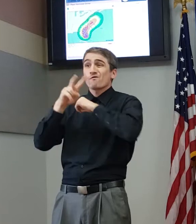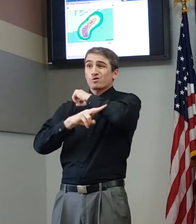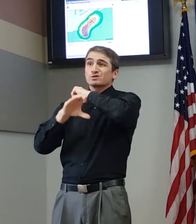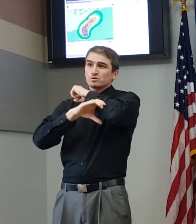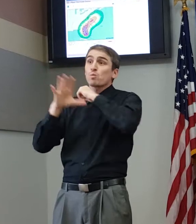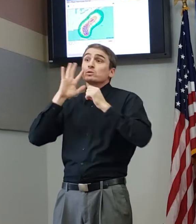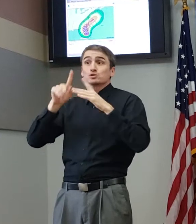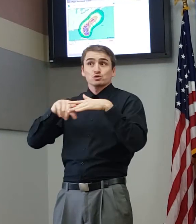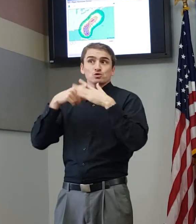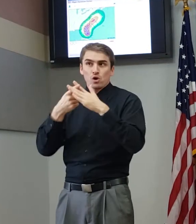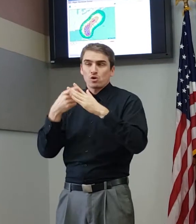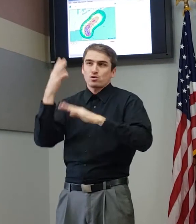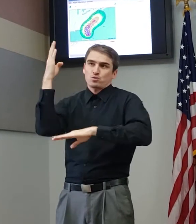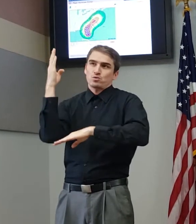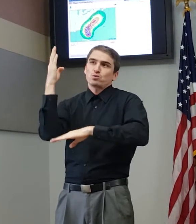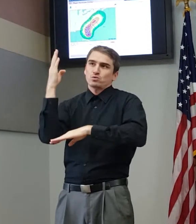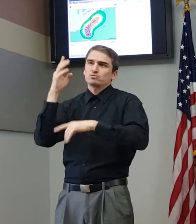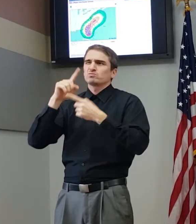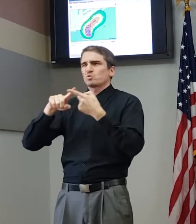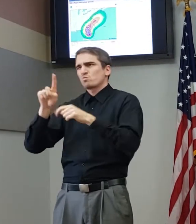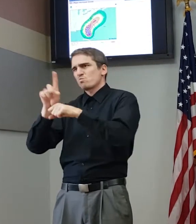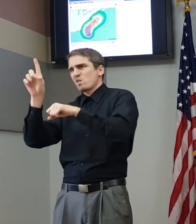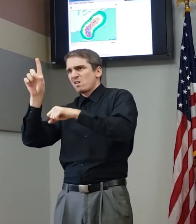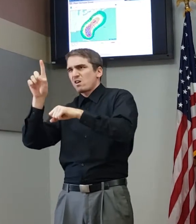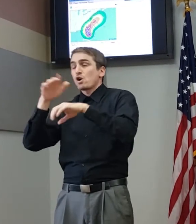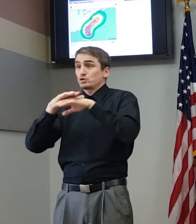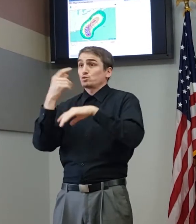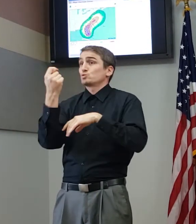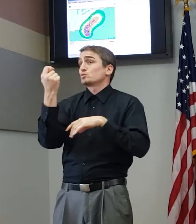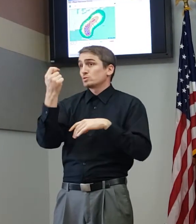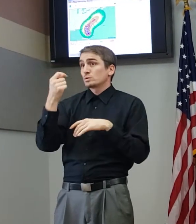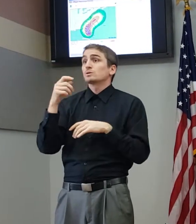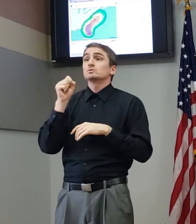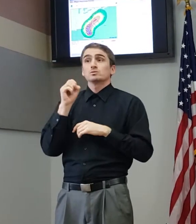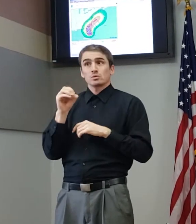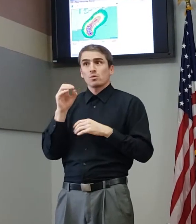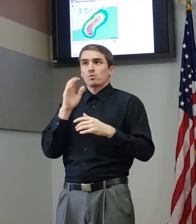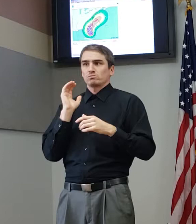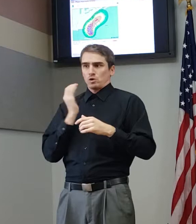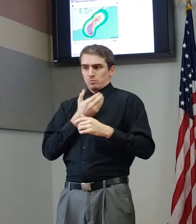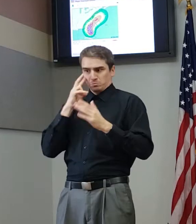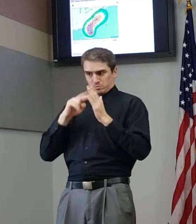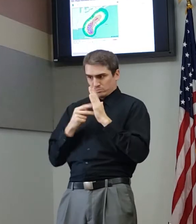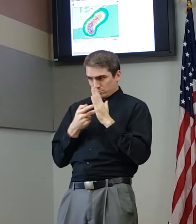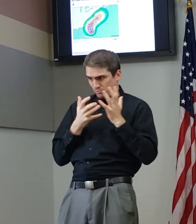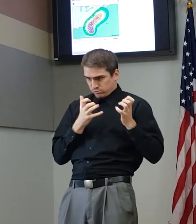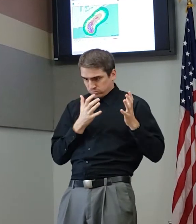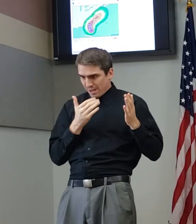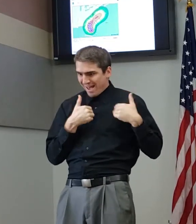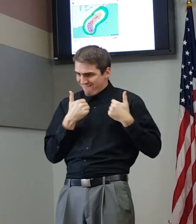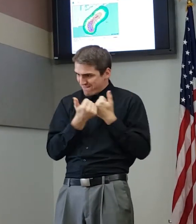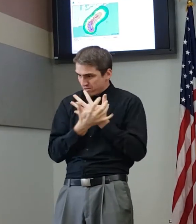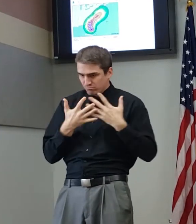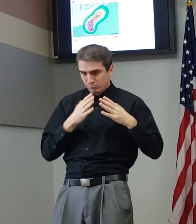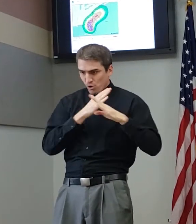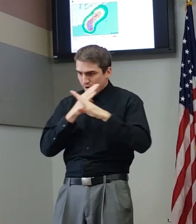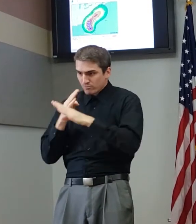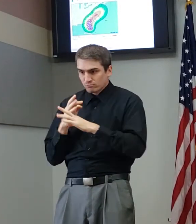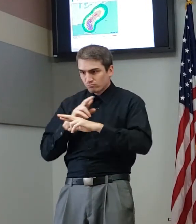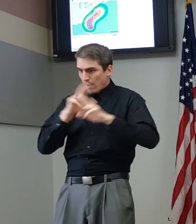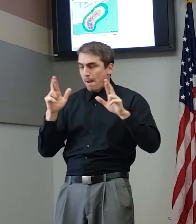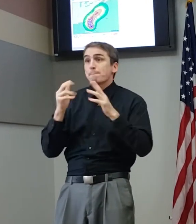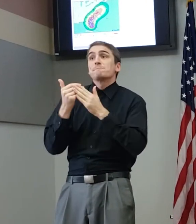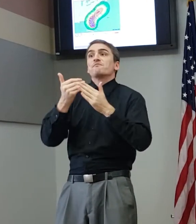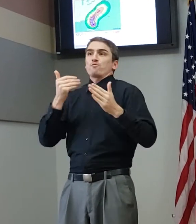begin approximately noon to 1 o'clock on Tuesday. So it's our intent to have all of our protective actions completed long before